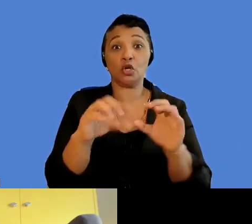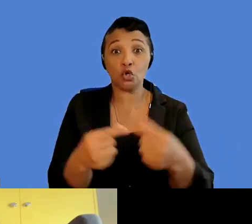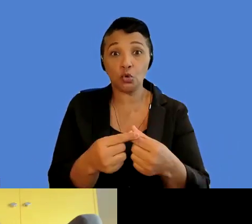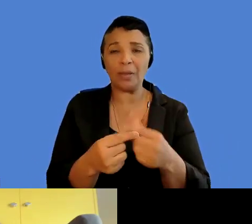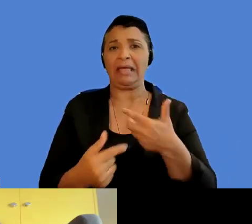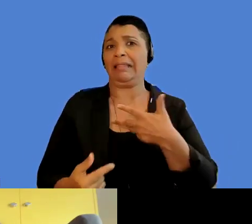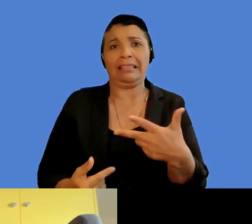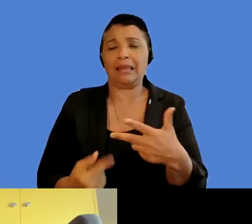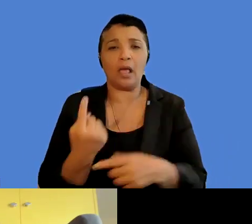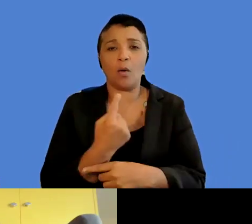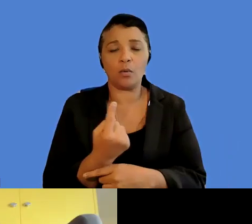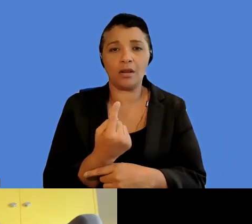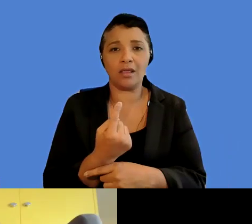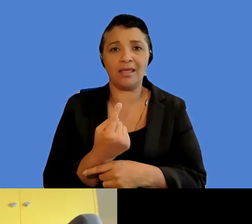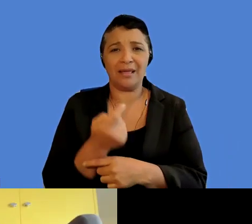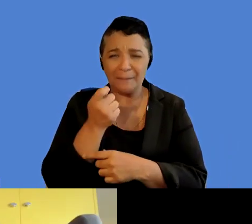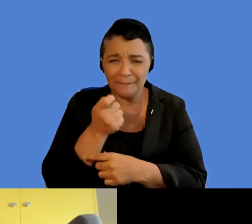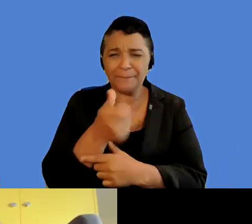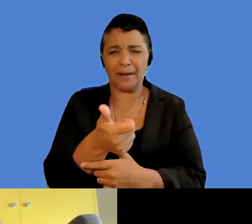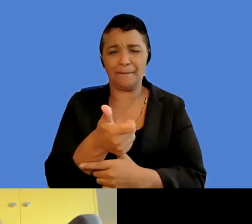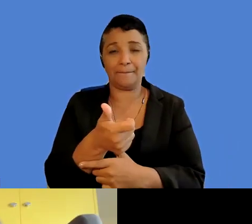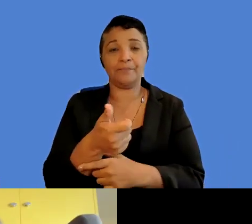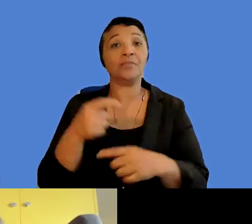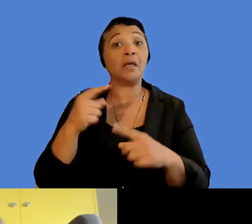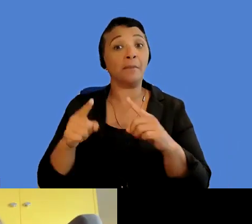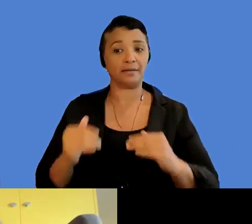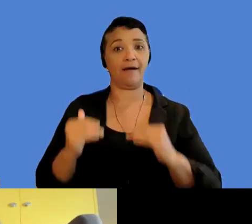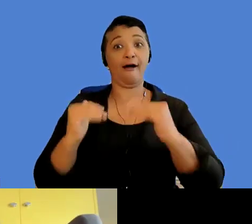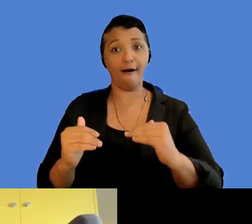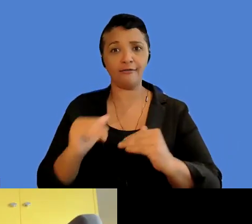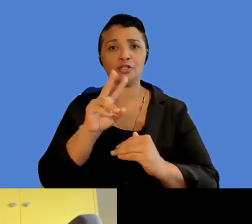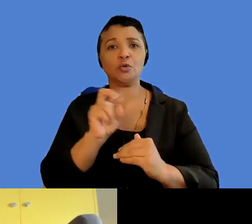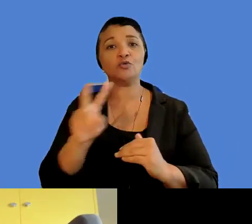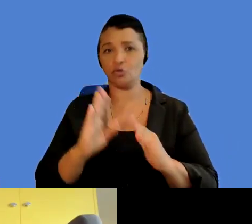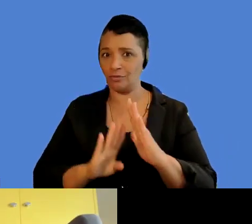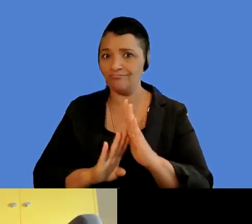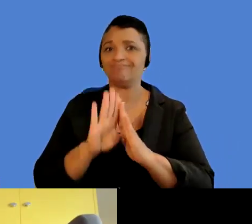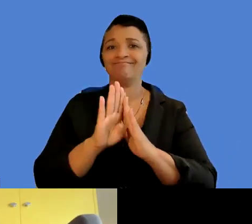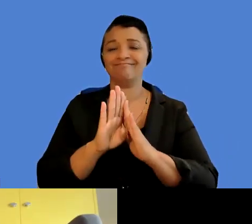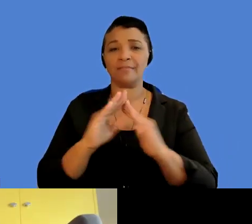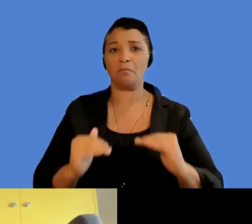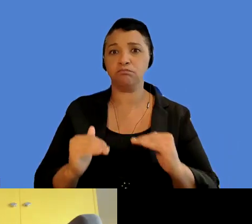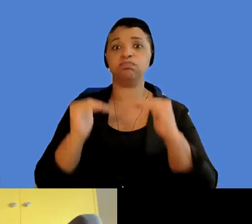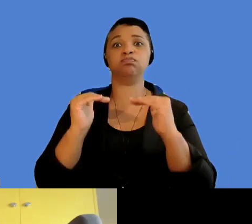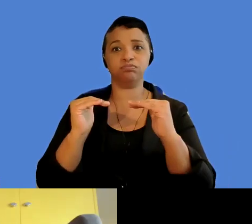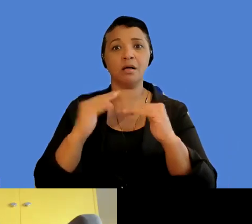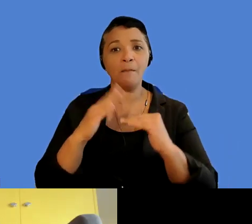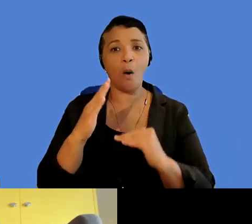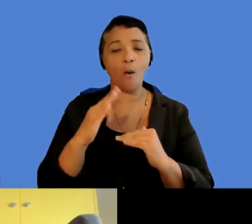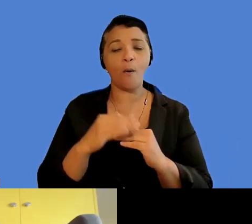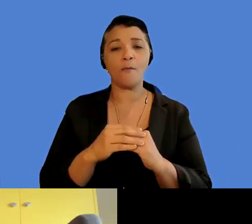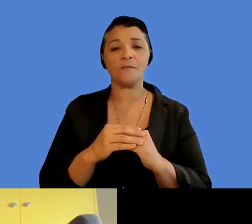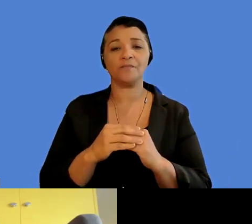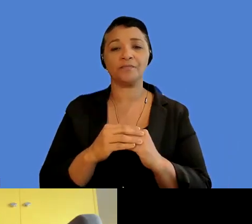bar. Fortunately, this improved in 2022. The number increased dramatically as a result